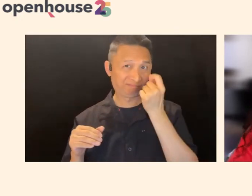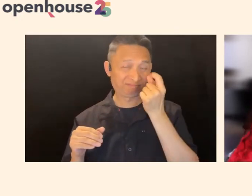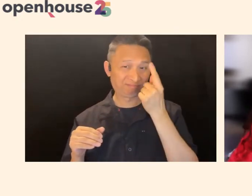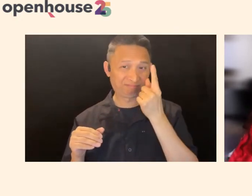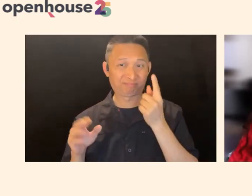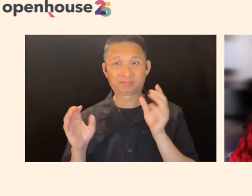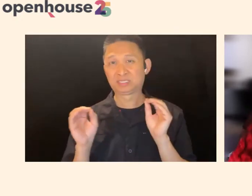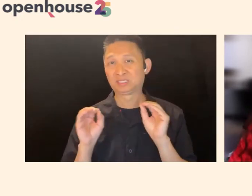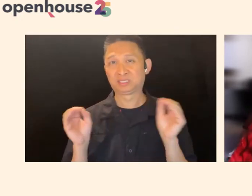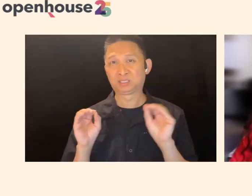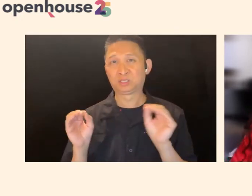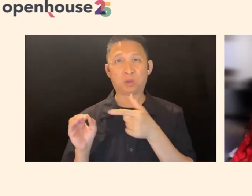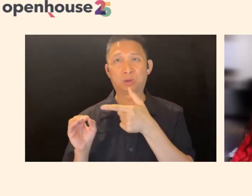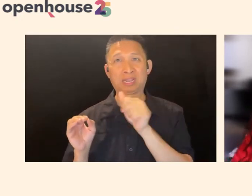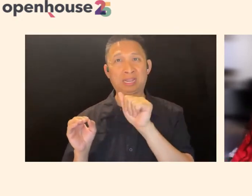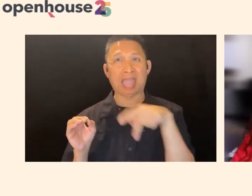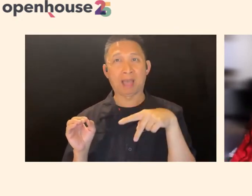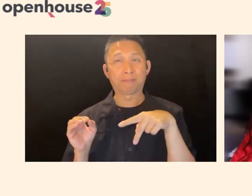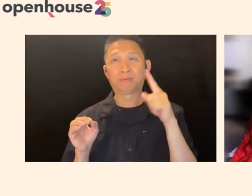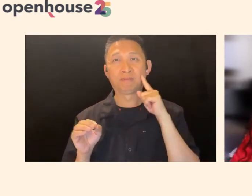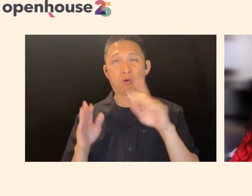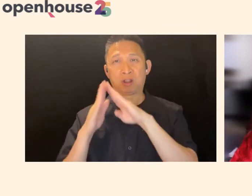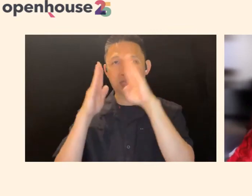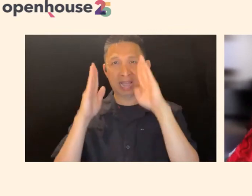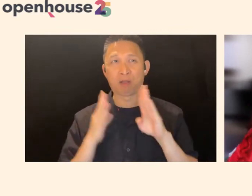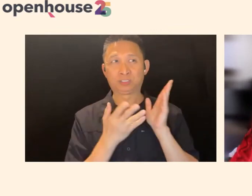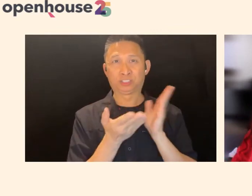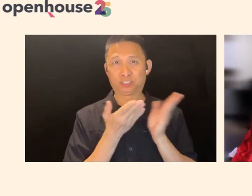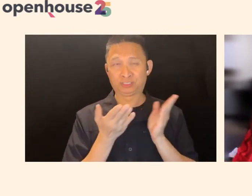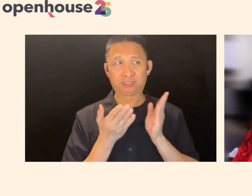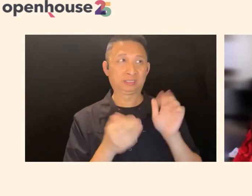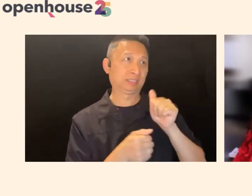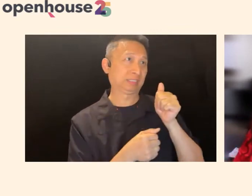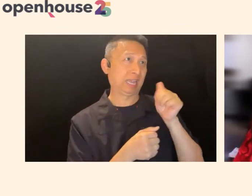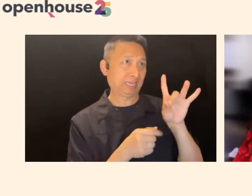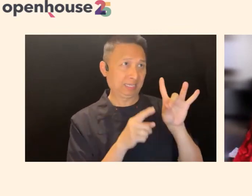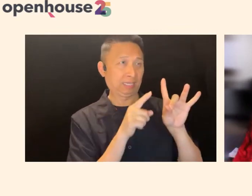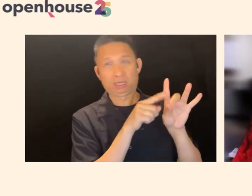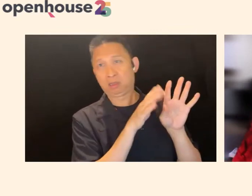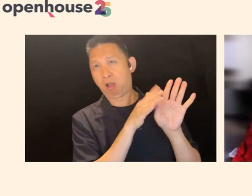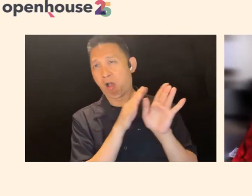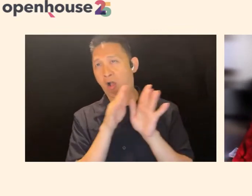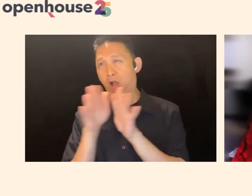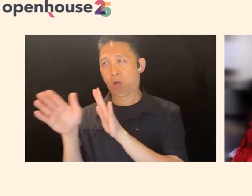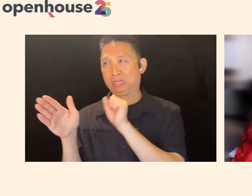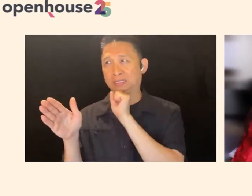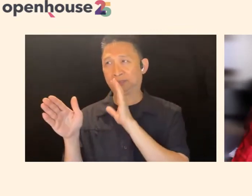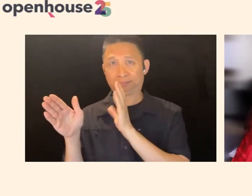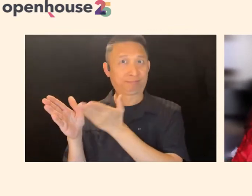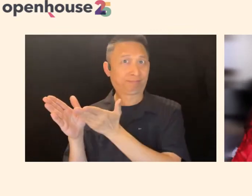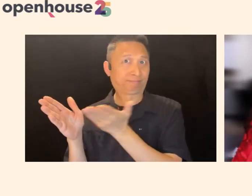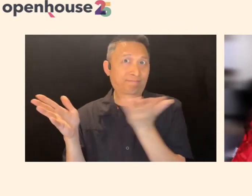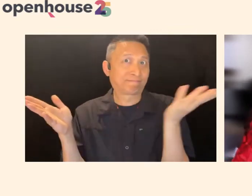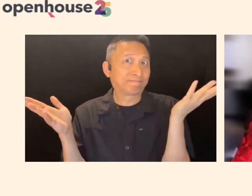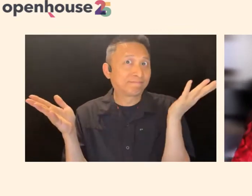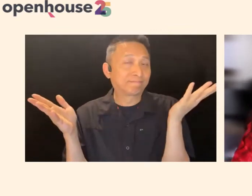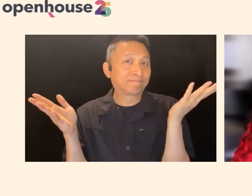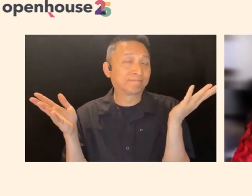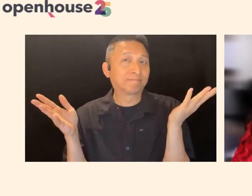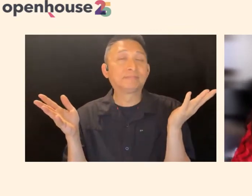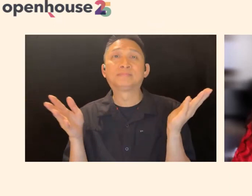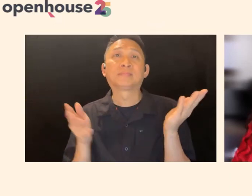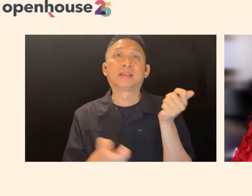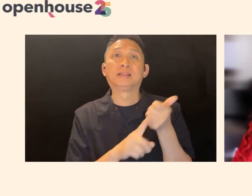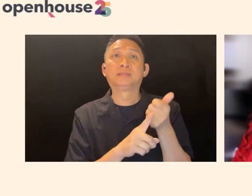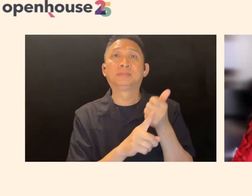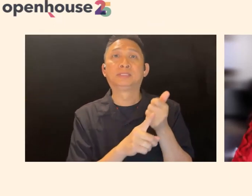in housing services from the 18 to senior Mm, because whether they are in the transitional or